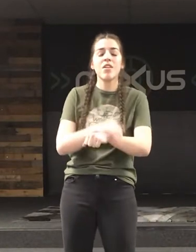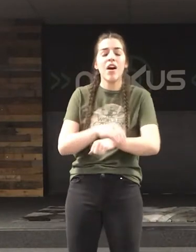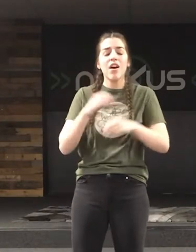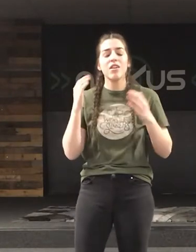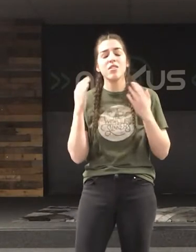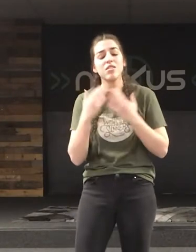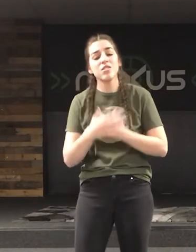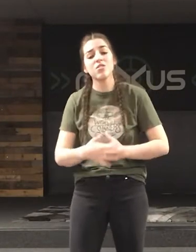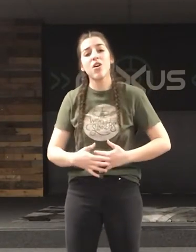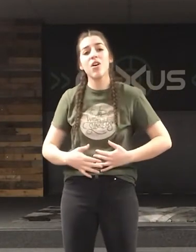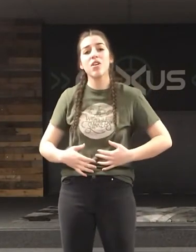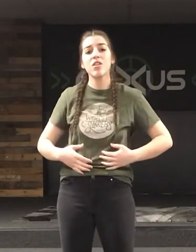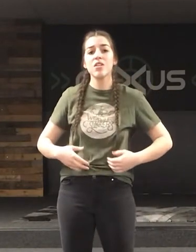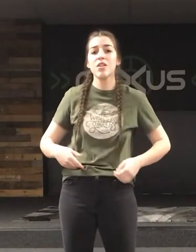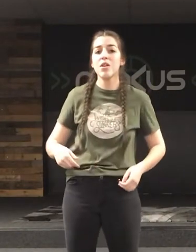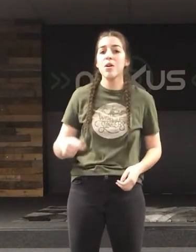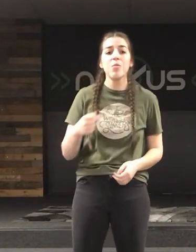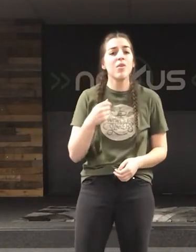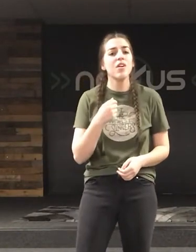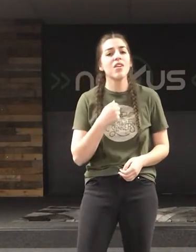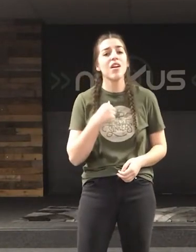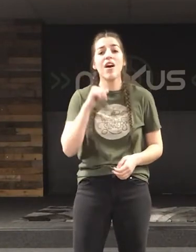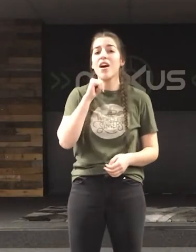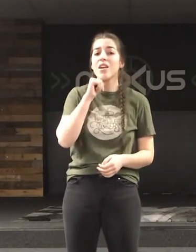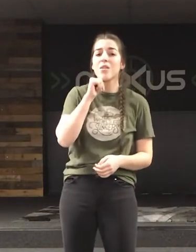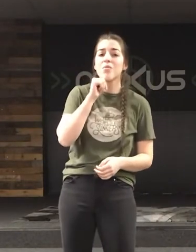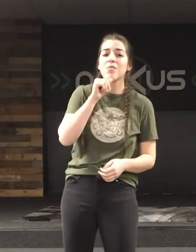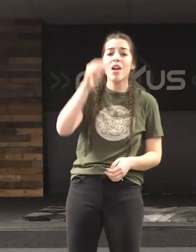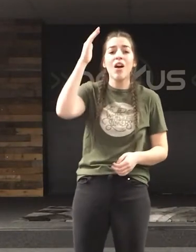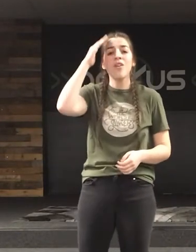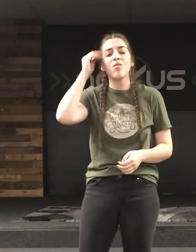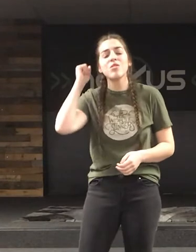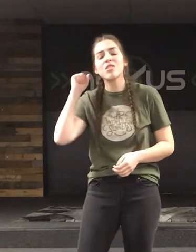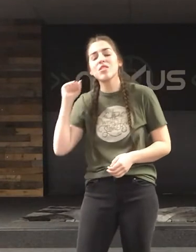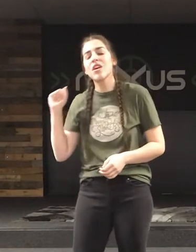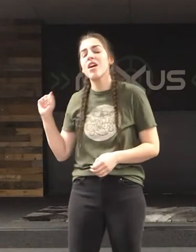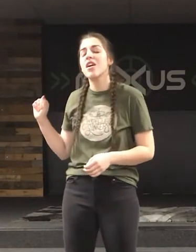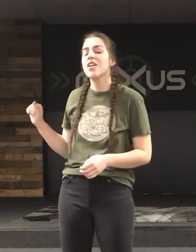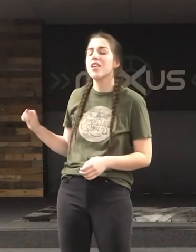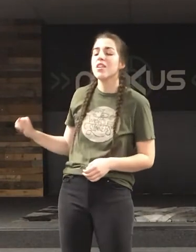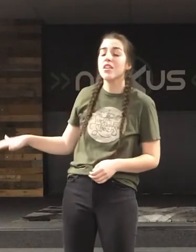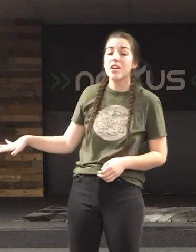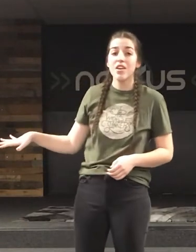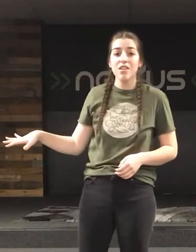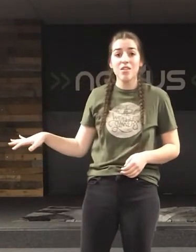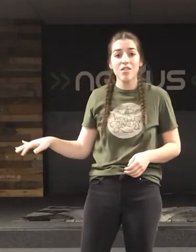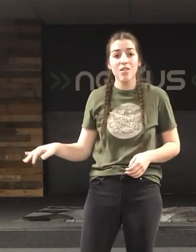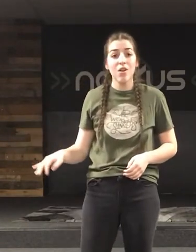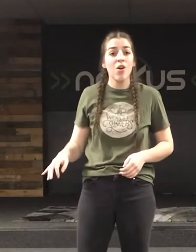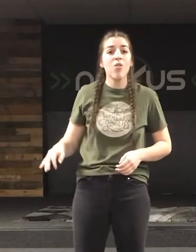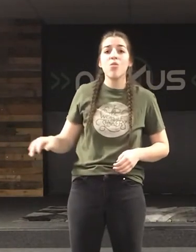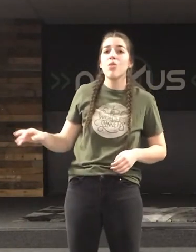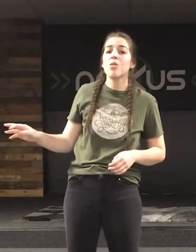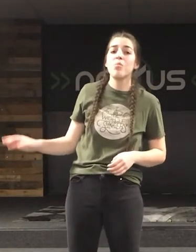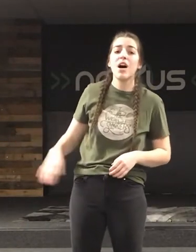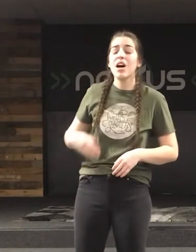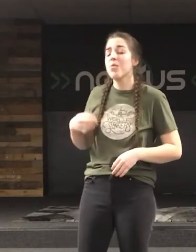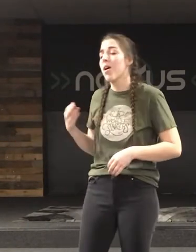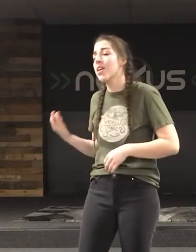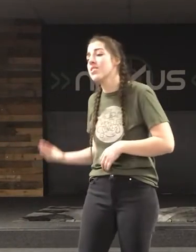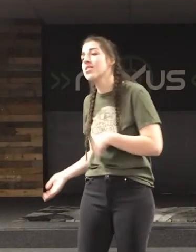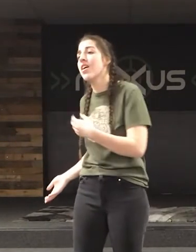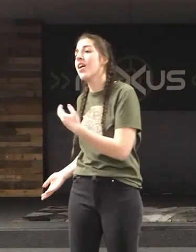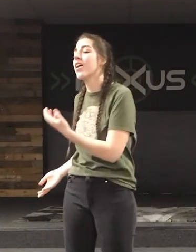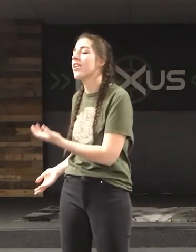The night is dark, but I am not forsaken. For